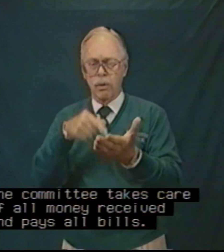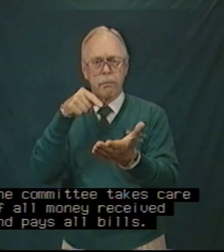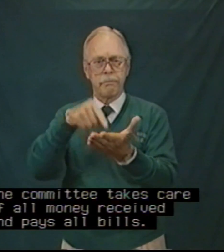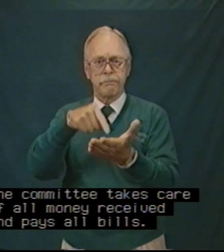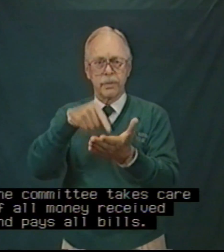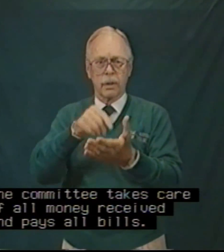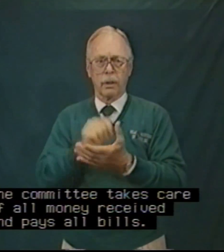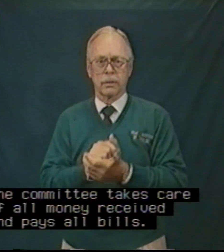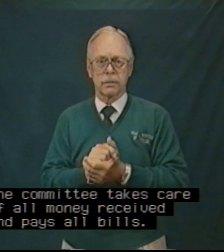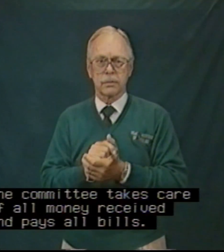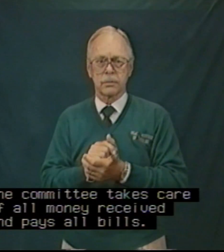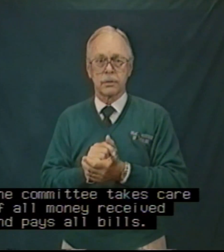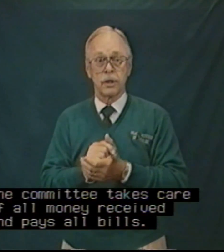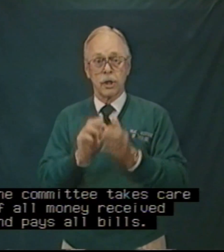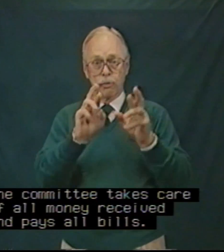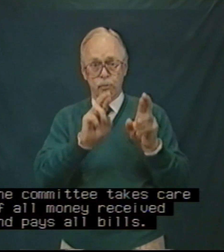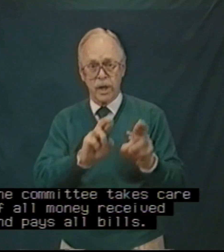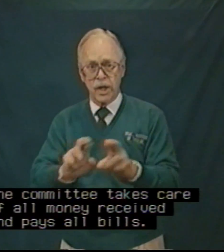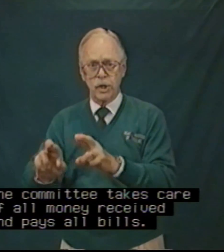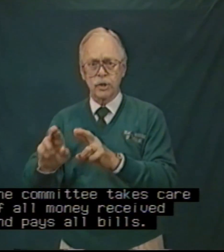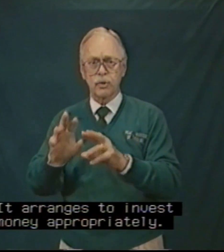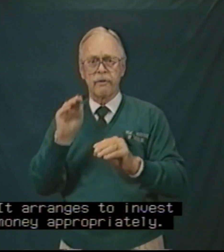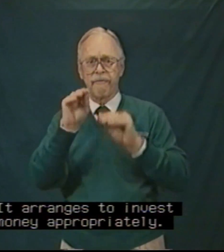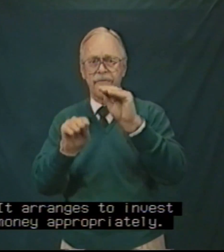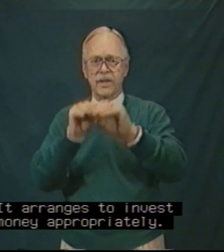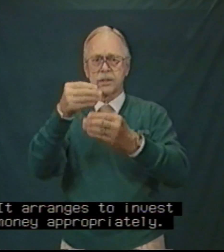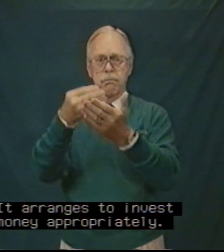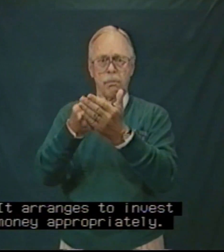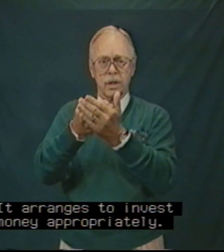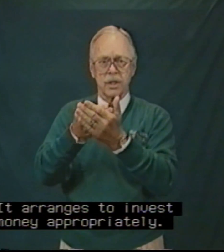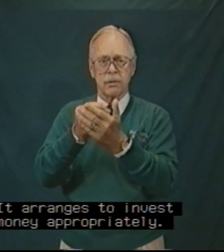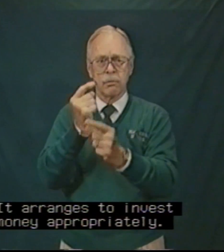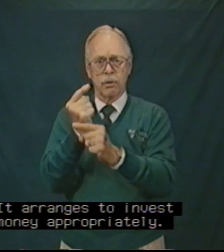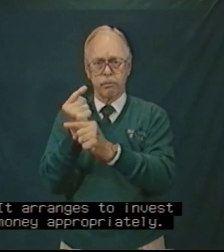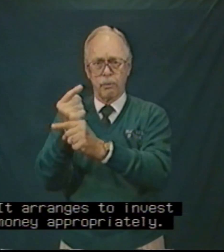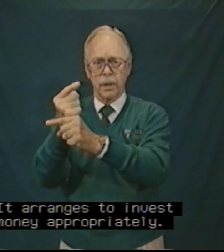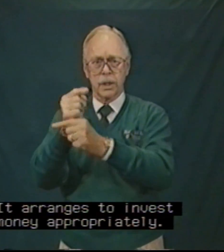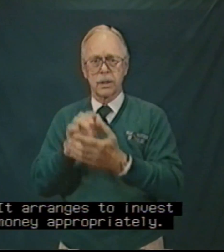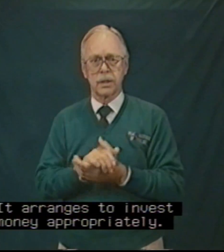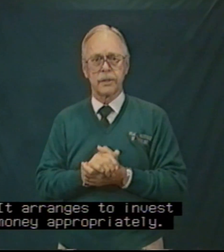It also encourages gifts and loans to the Synod's Church Extension Fund.